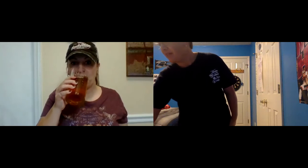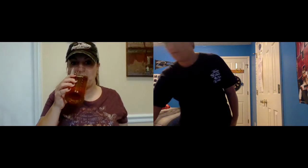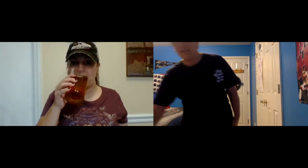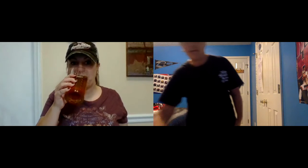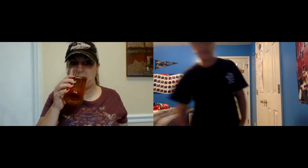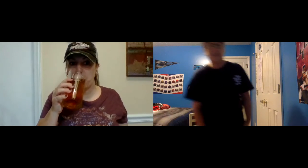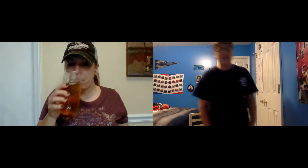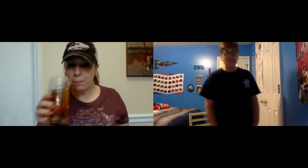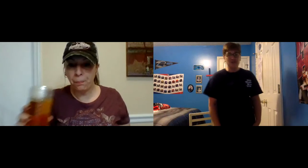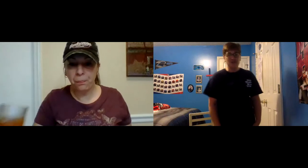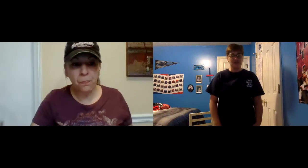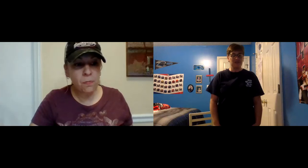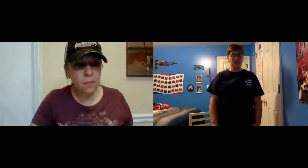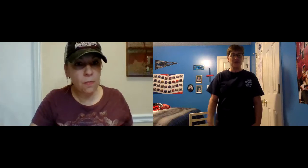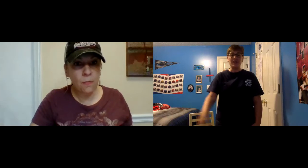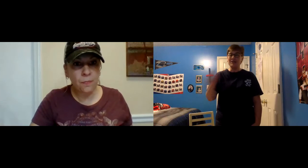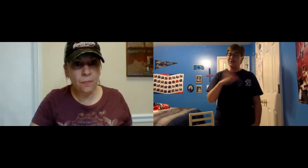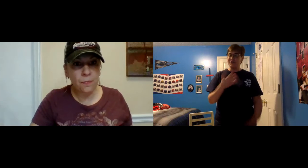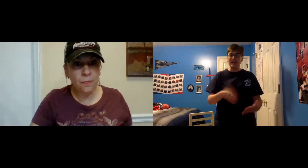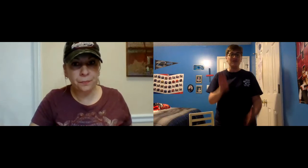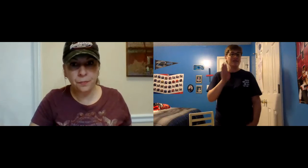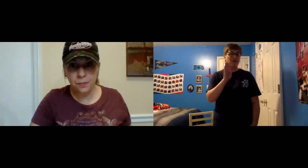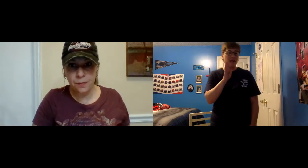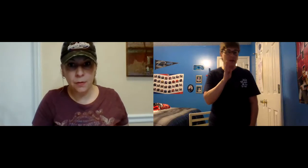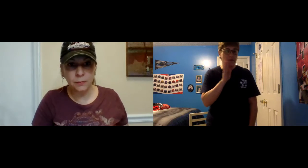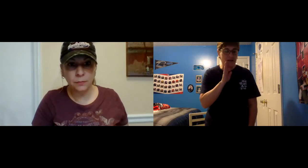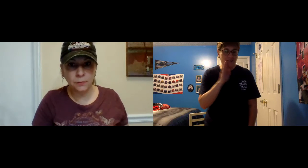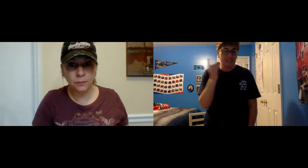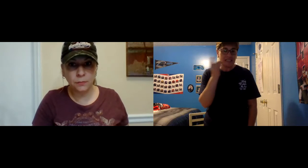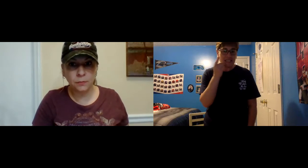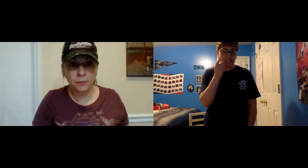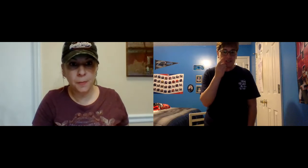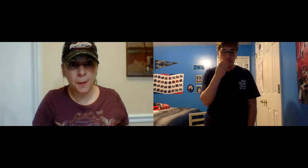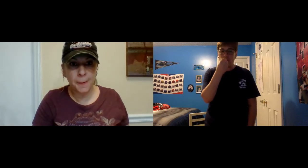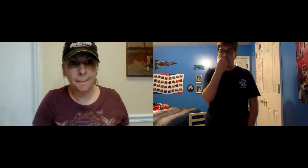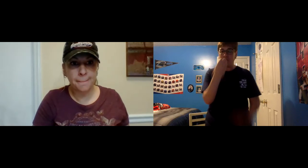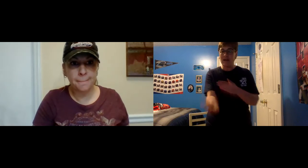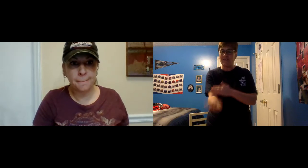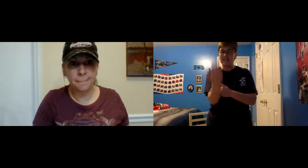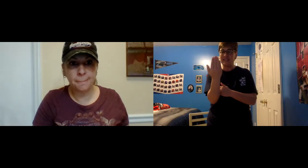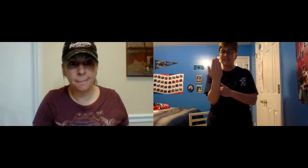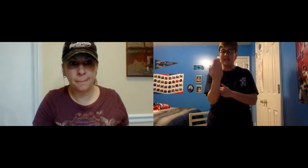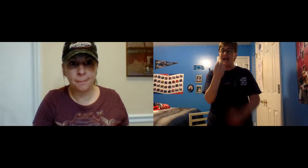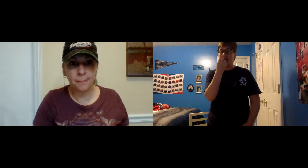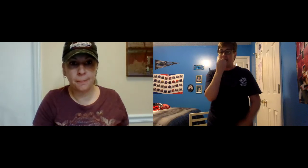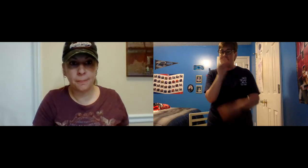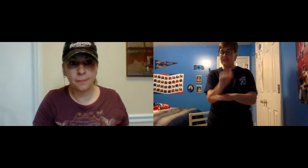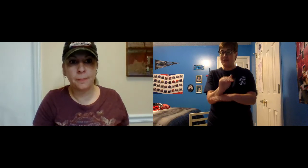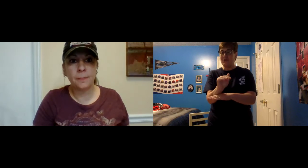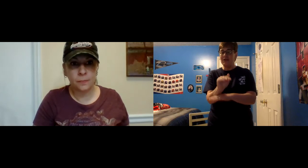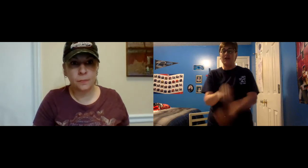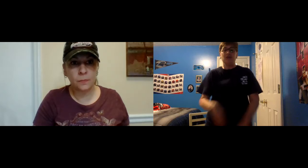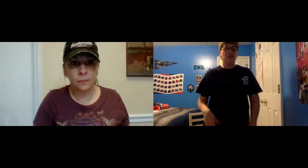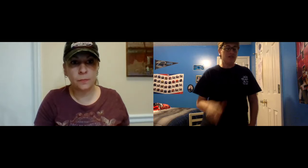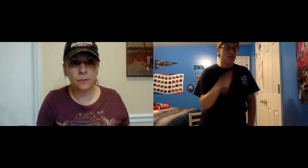And then we've got lunch. So lunch here again, just like we have breakfast and dinner or breakfast and